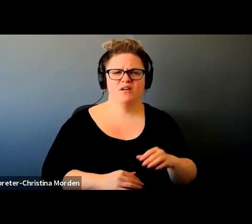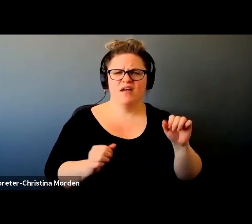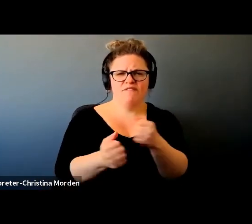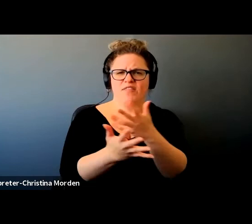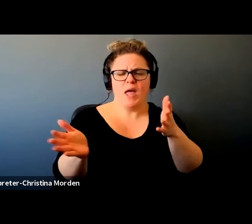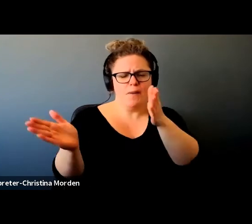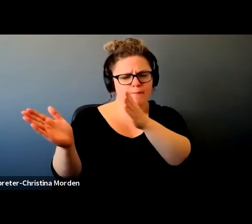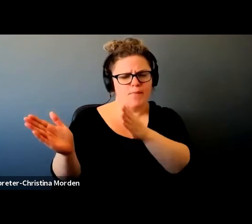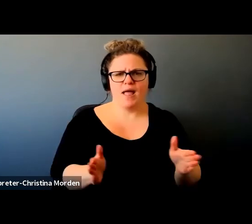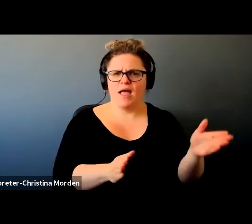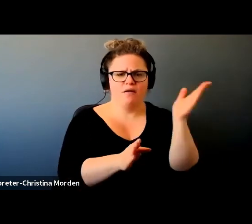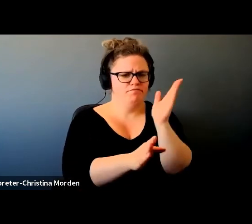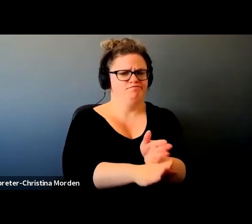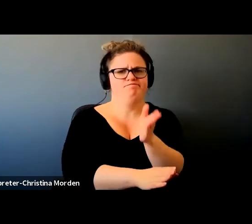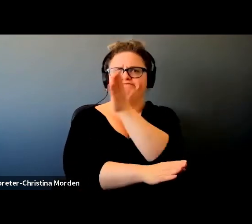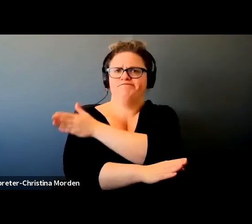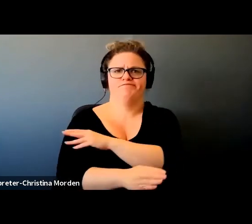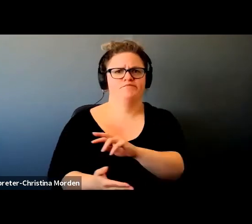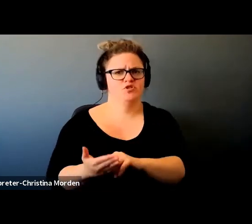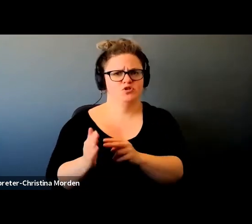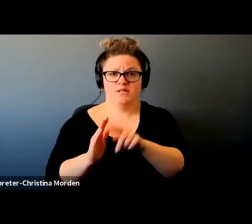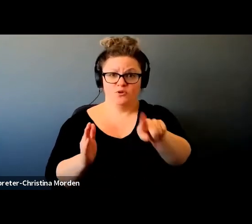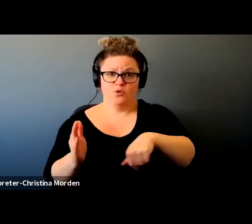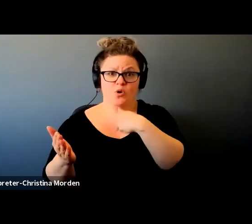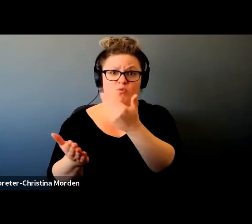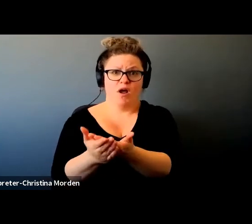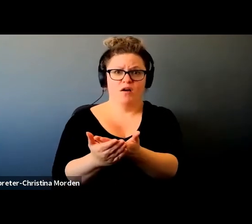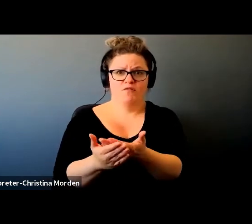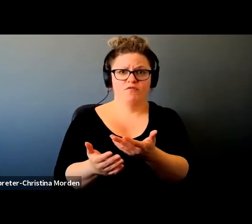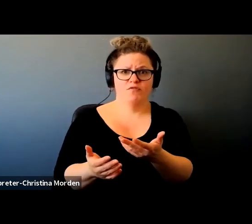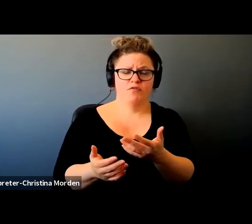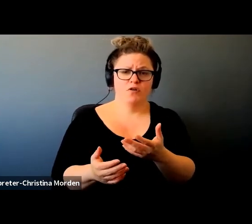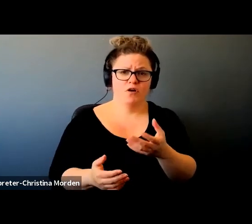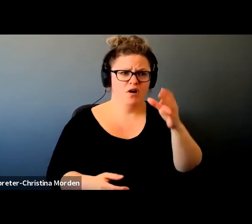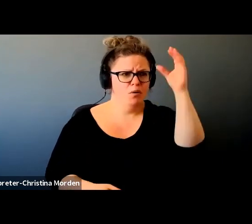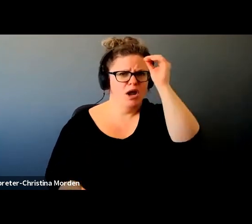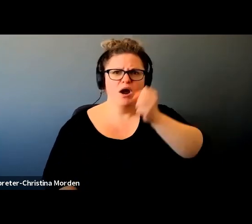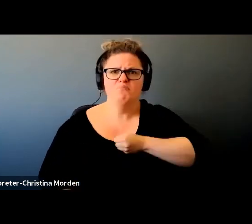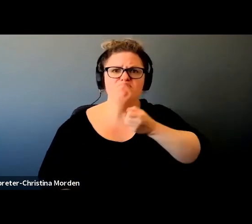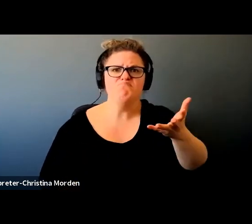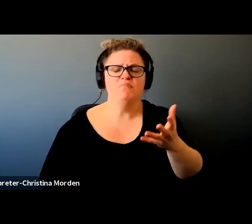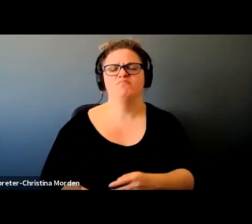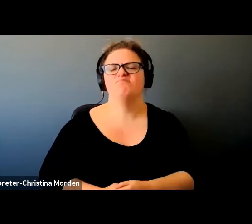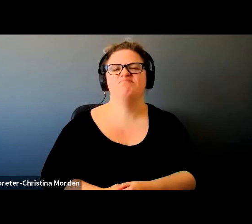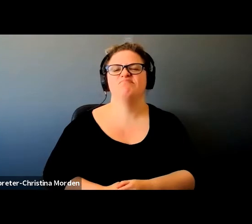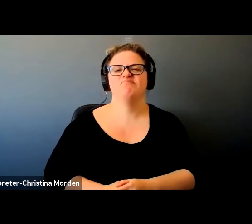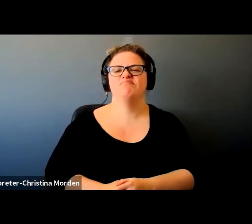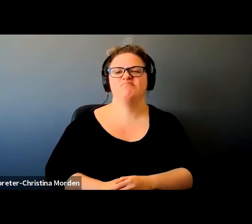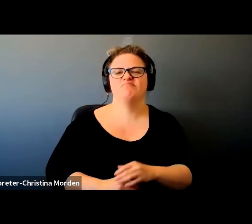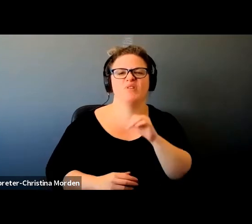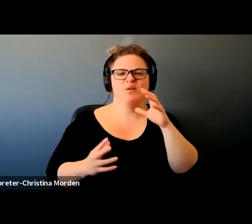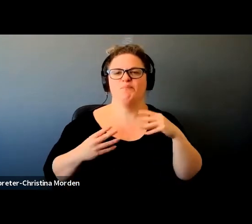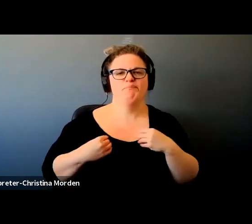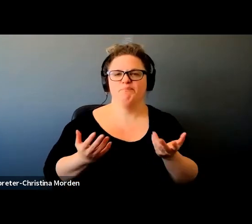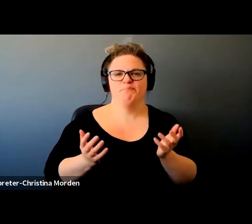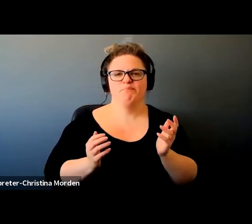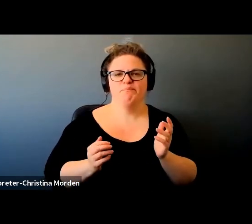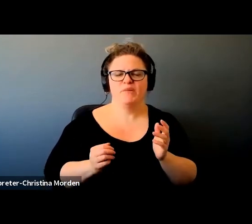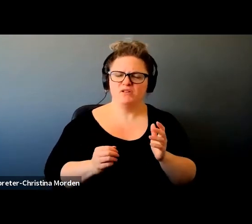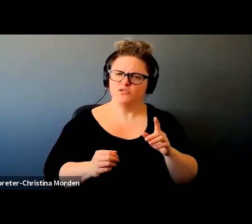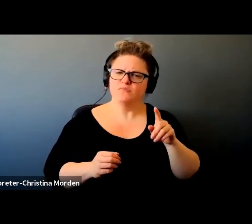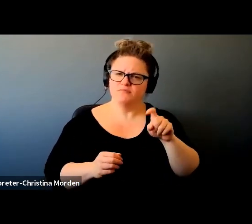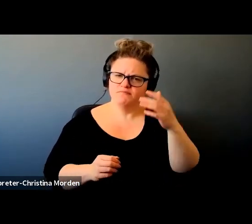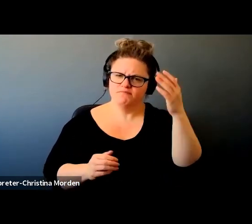a greater whole. And if that's the case, you should really be aware of where you fit into that and how everything works. It makes